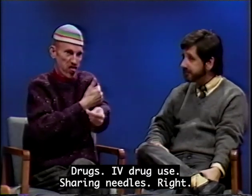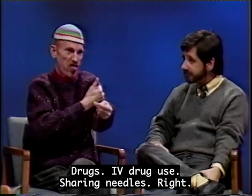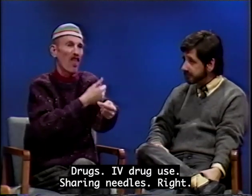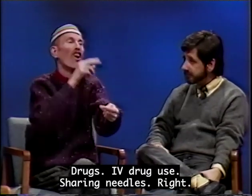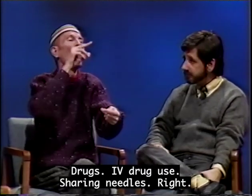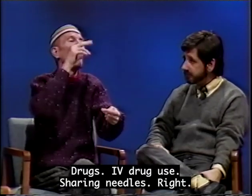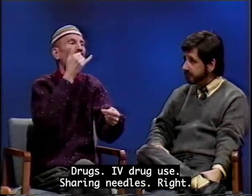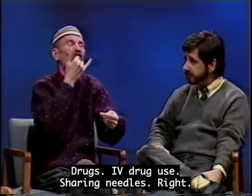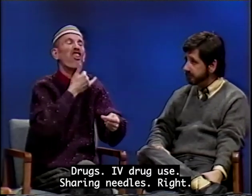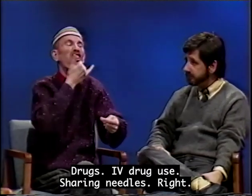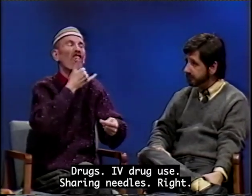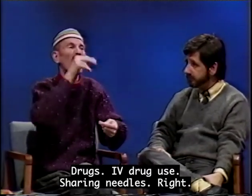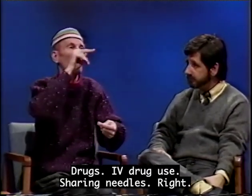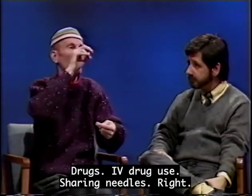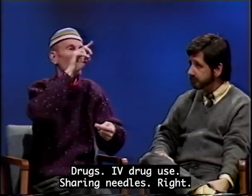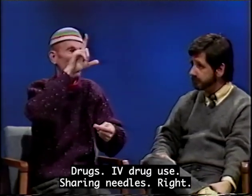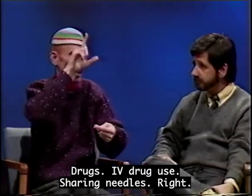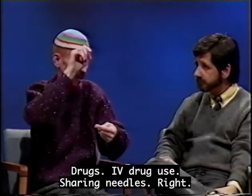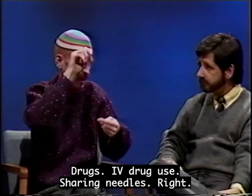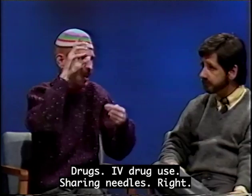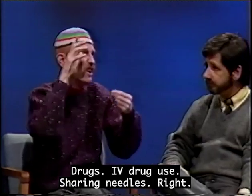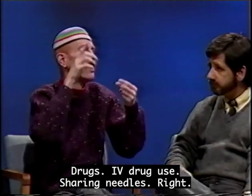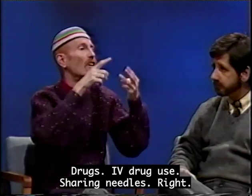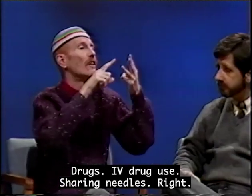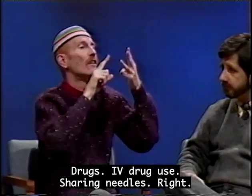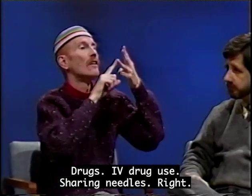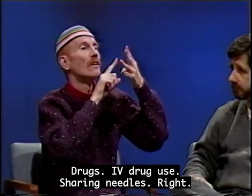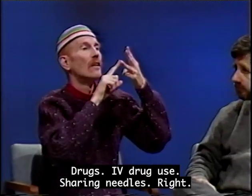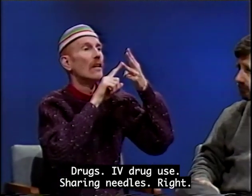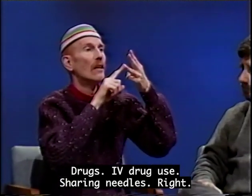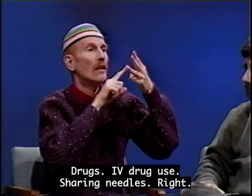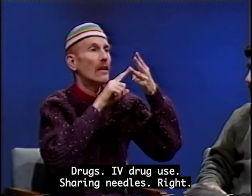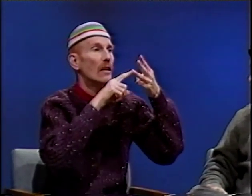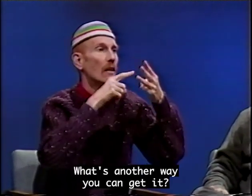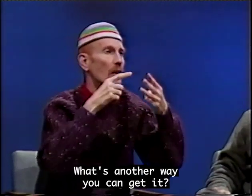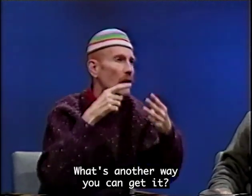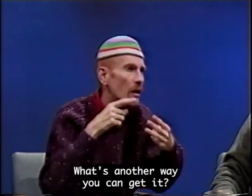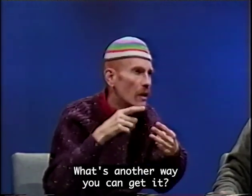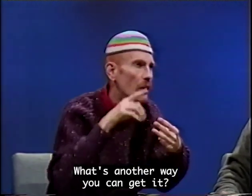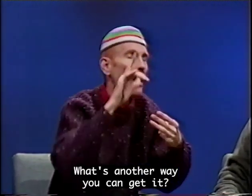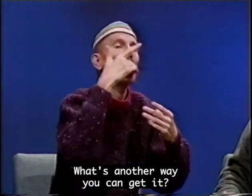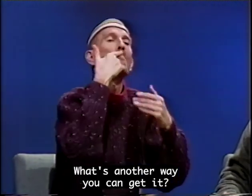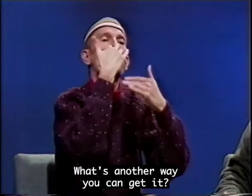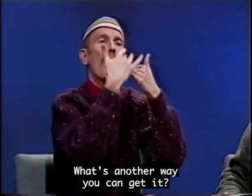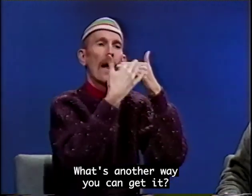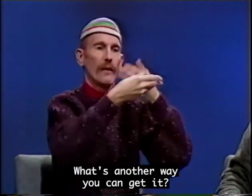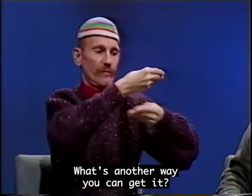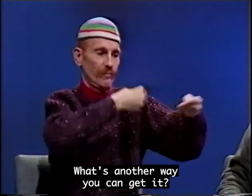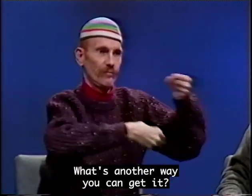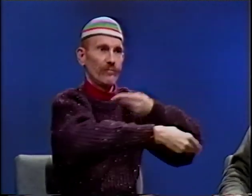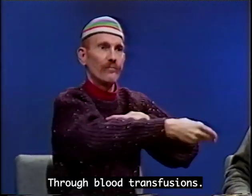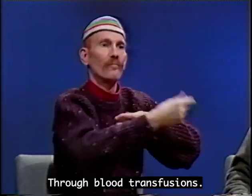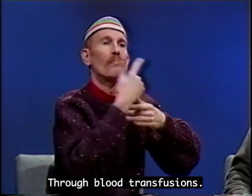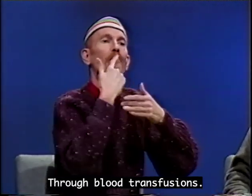IV drug use? Sharing needles? Right? What's another way you can get it? Through